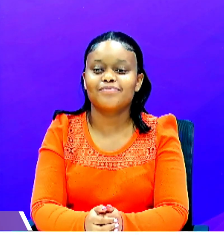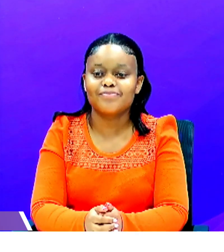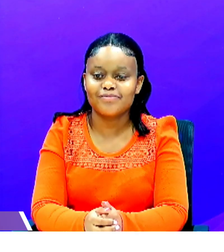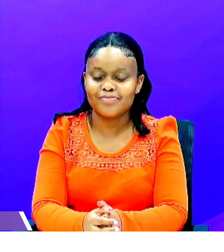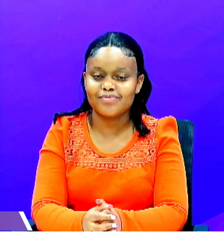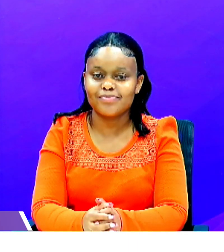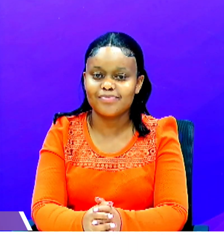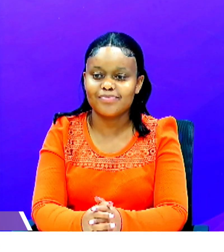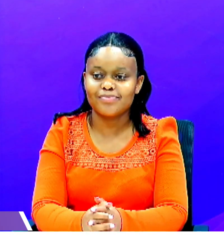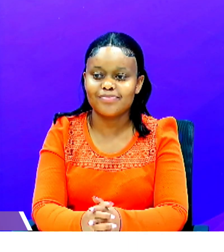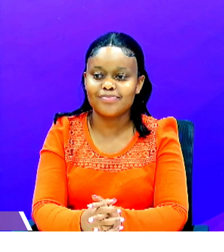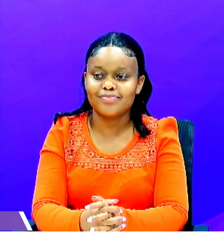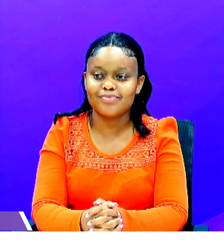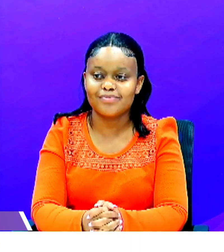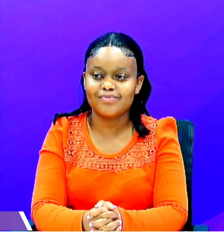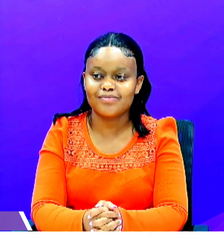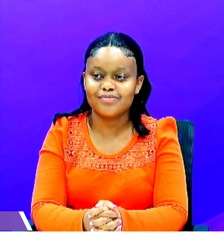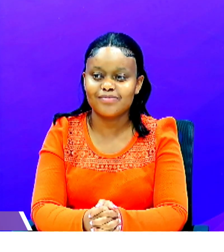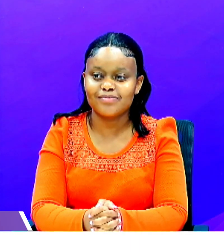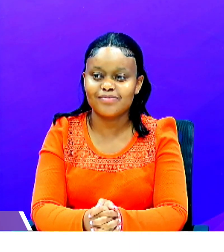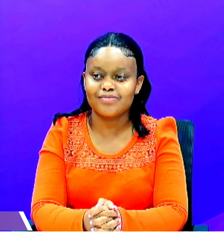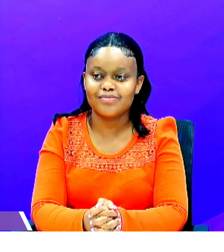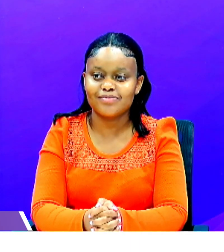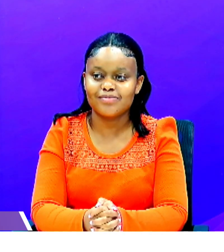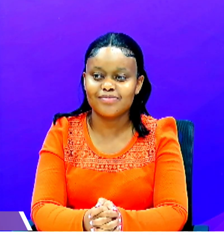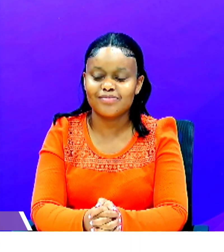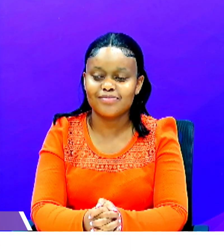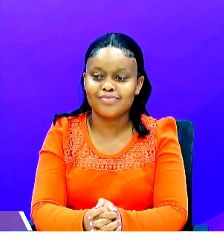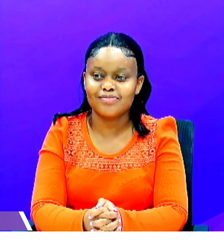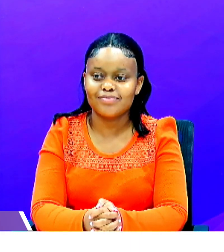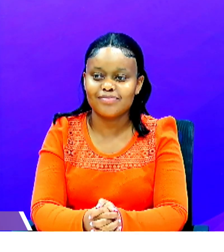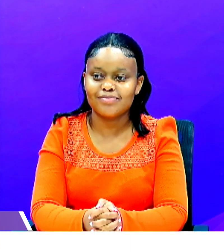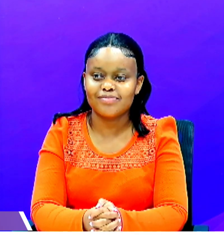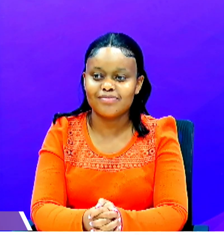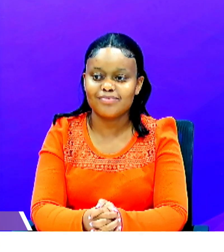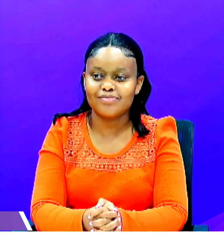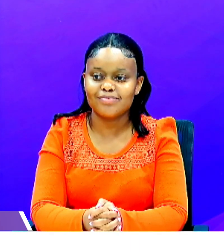TV. My name is Edna and our sign language interpreter is Muthoni Maina. Good evening.